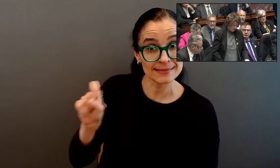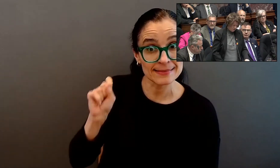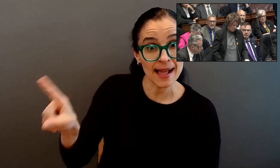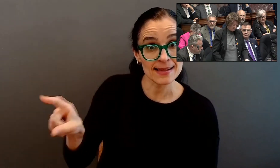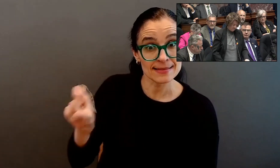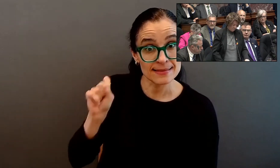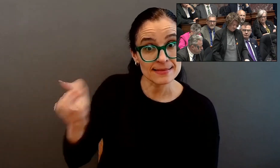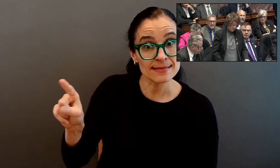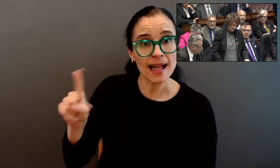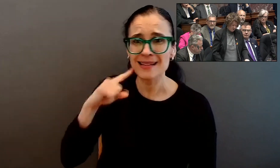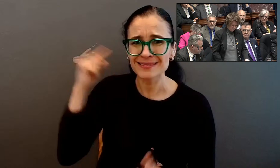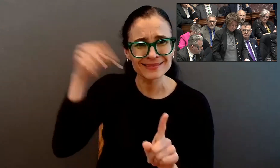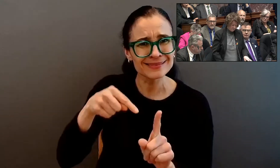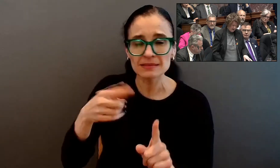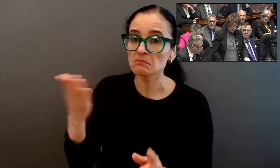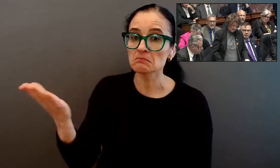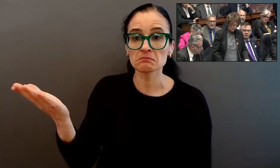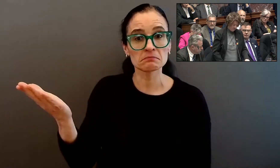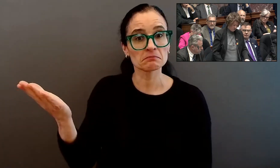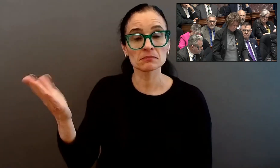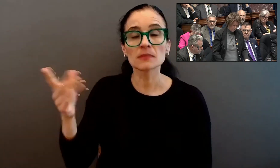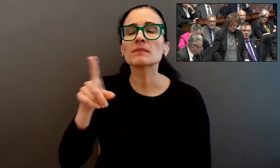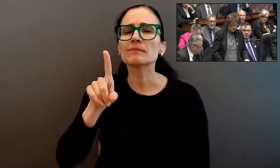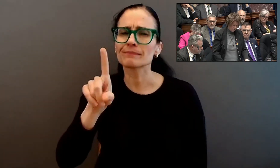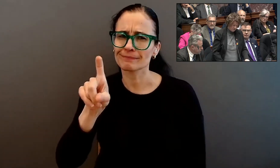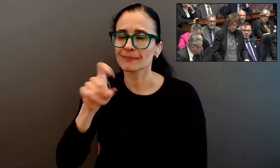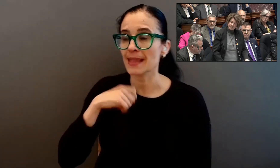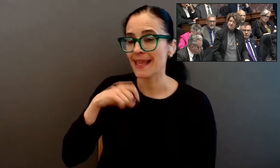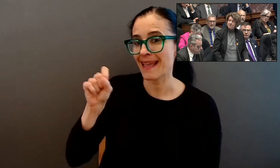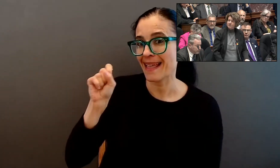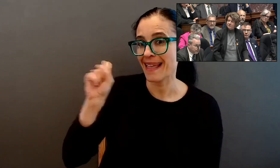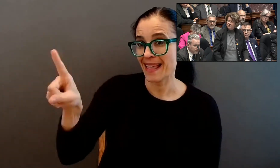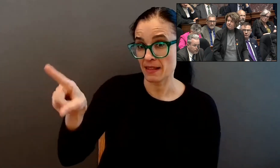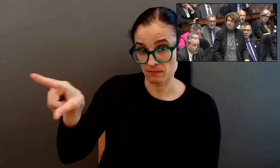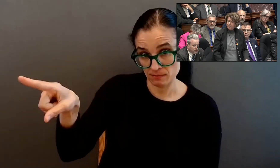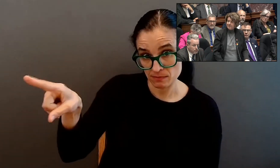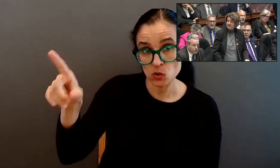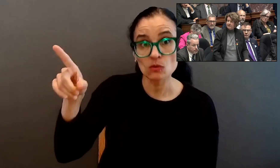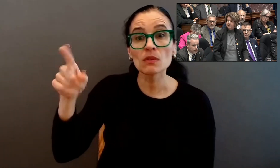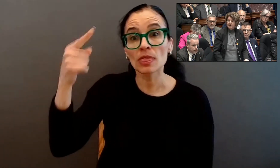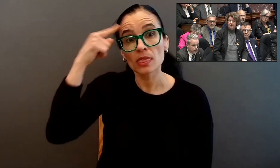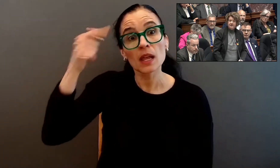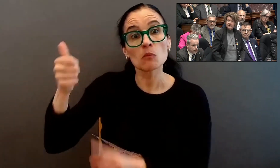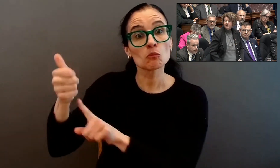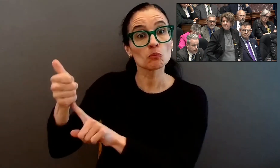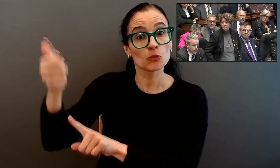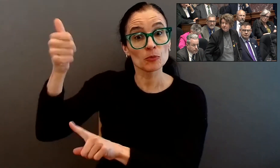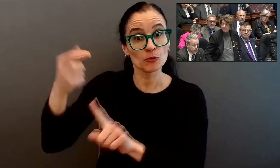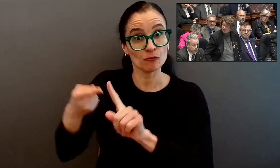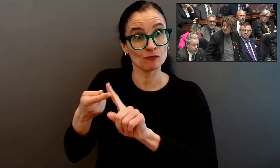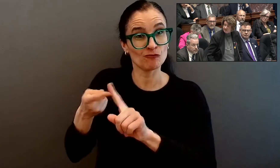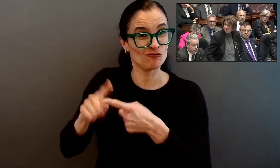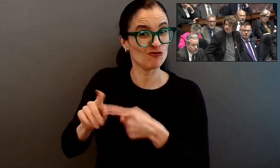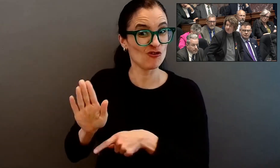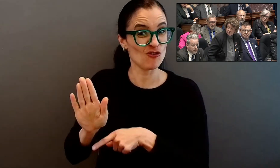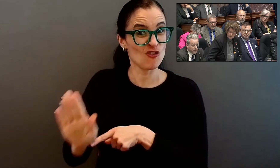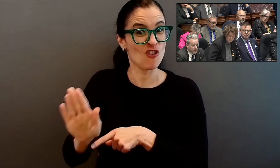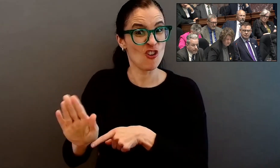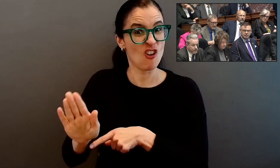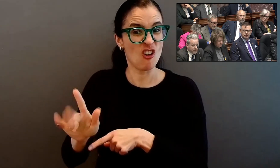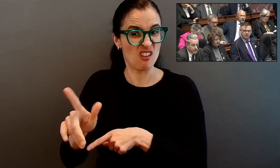friend accused of misogynistic behavior should be reviewing services for vulnerable women? And I would like the Premier to